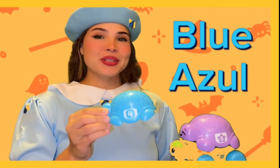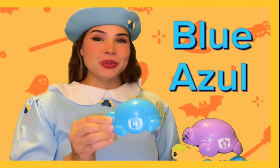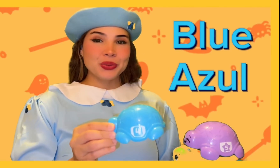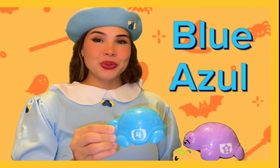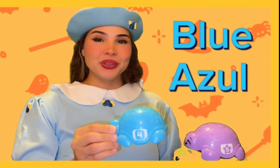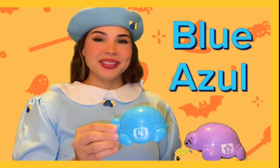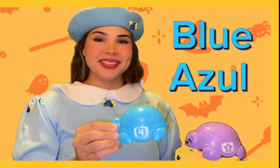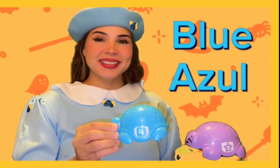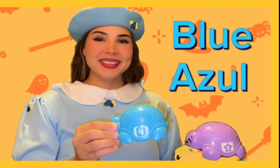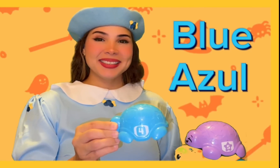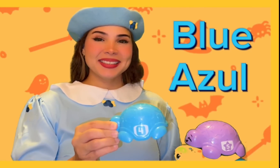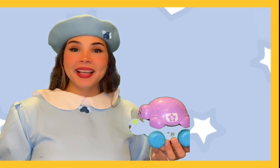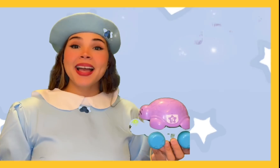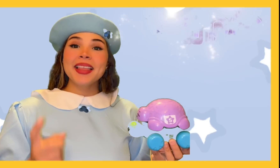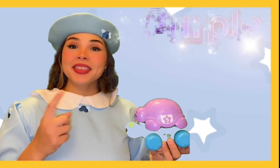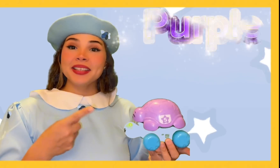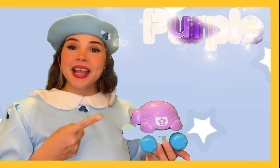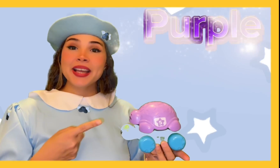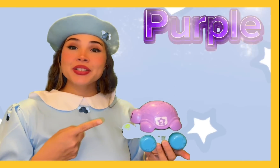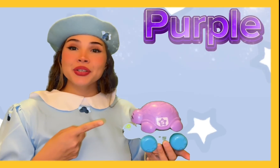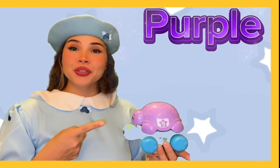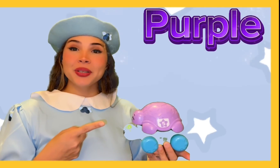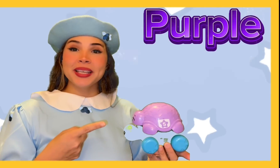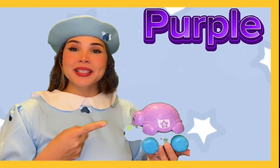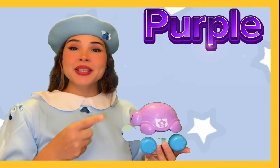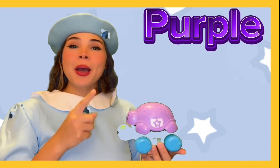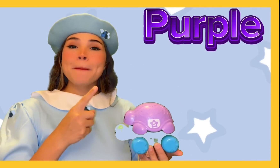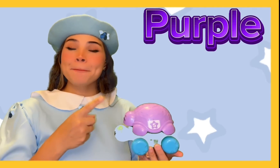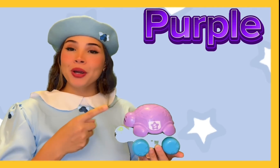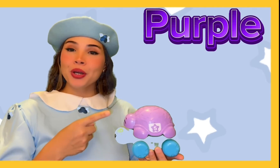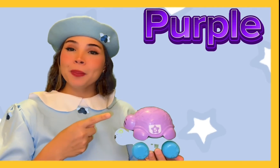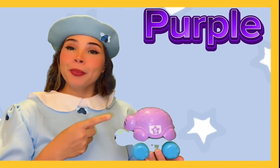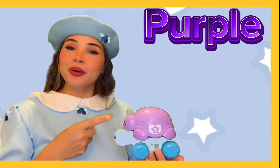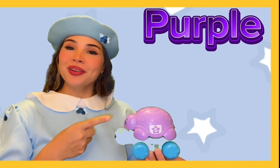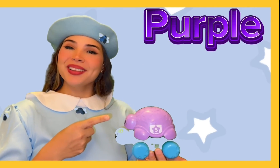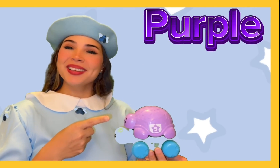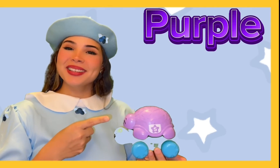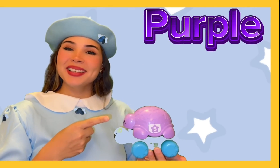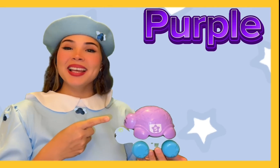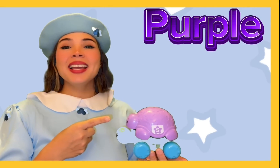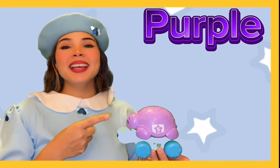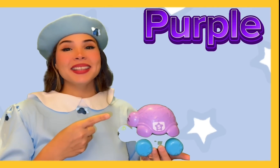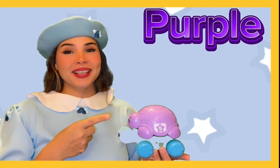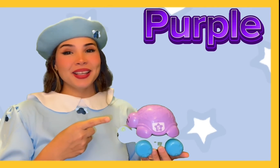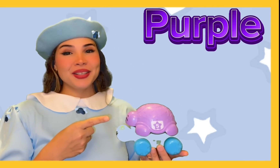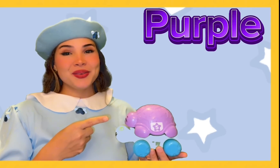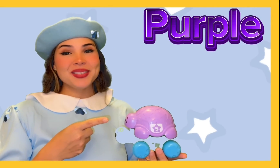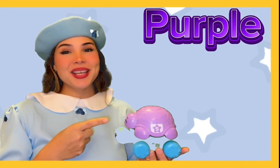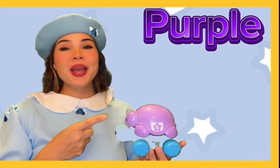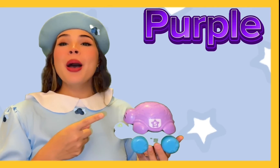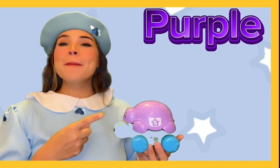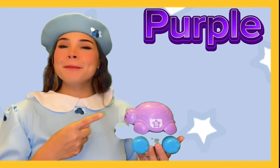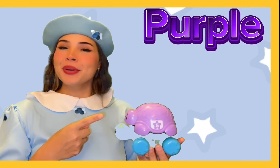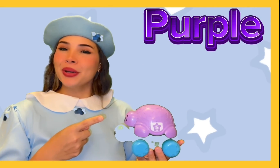Azul. The next turtle is purple. Can you say